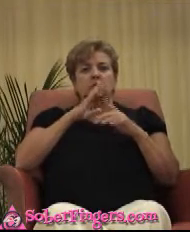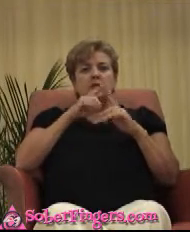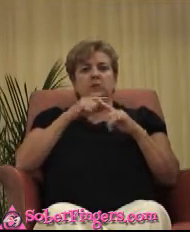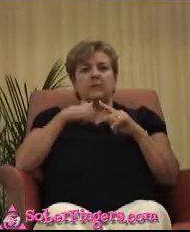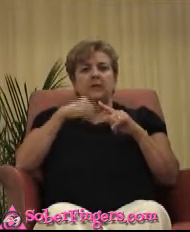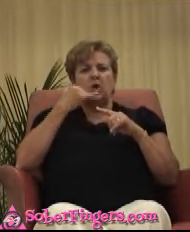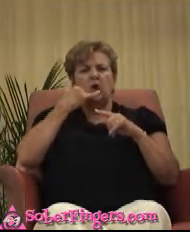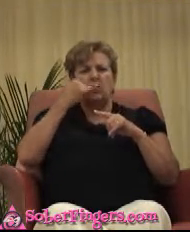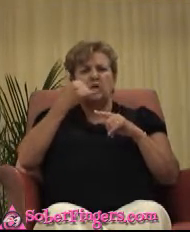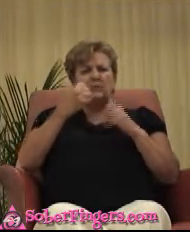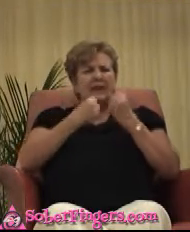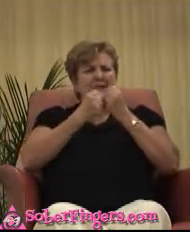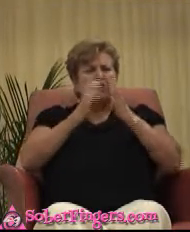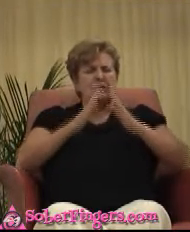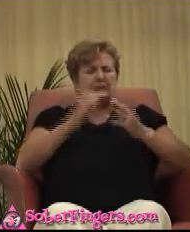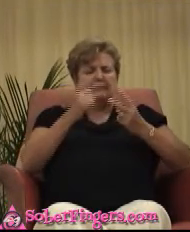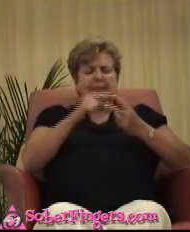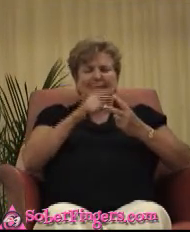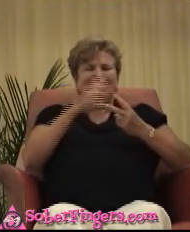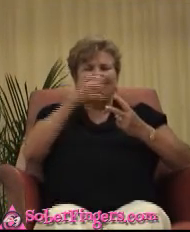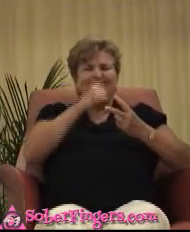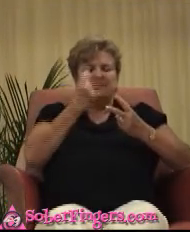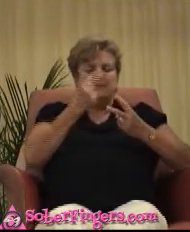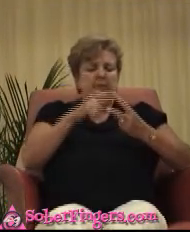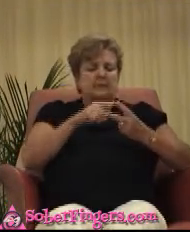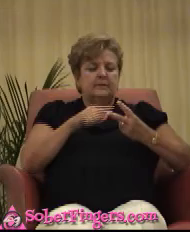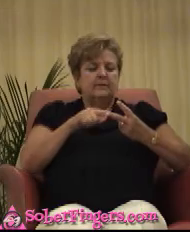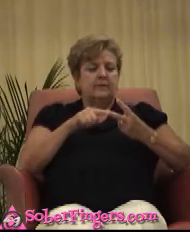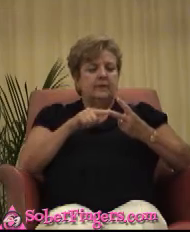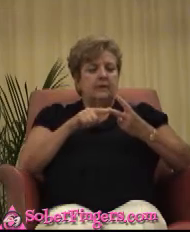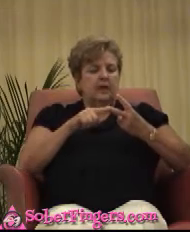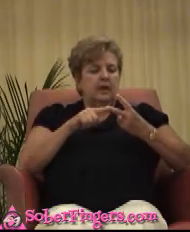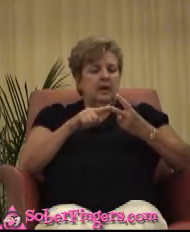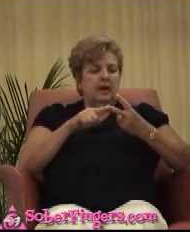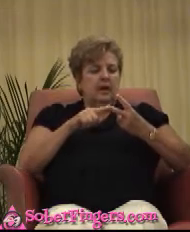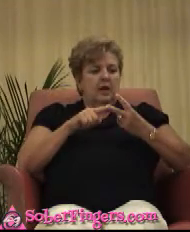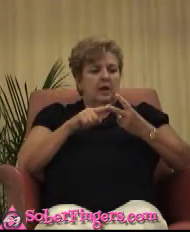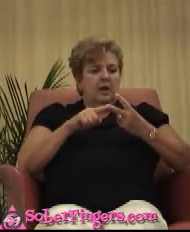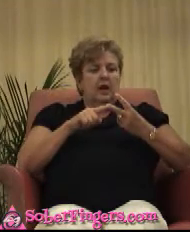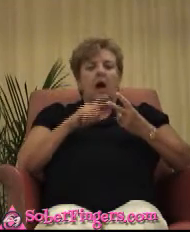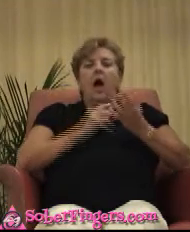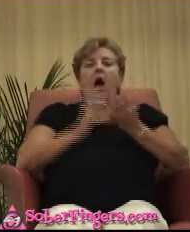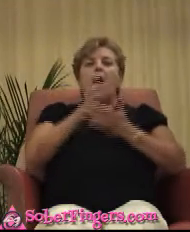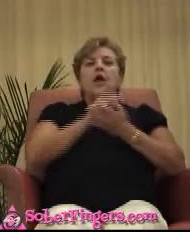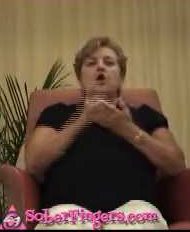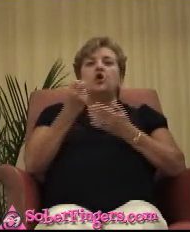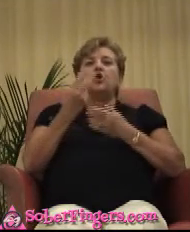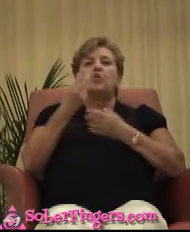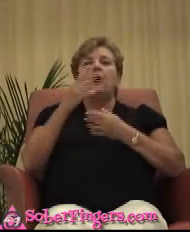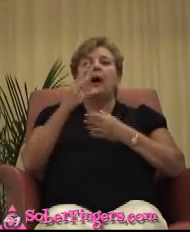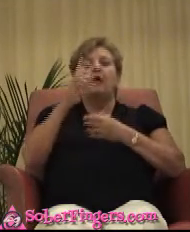The other thing I say that was really grating and irritating was I made 12 cents an hour in there and there was no 401k plan.